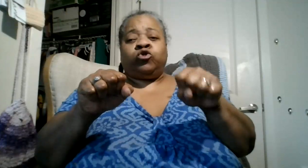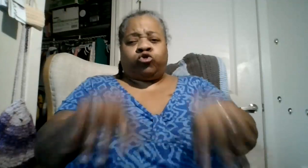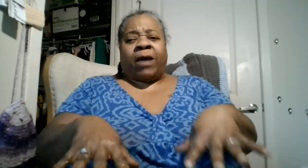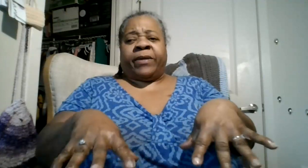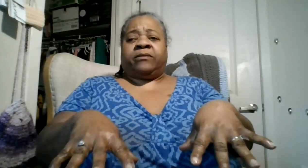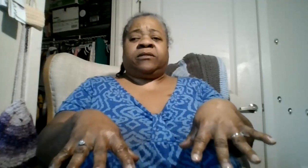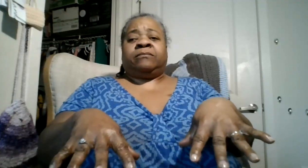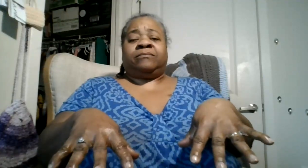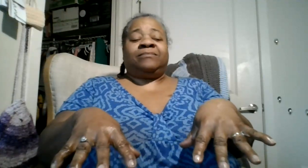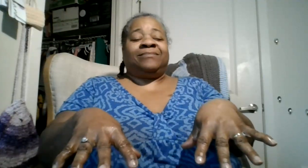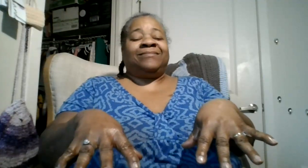Drop it.